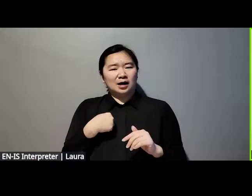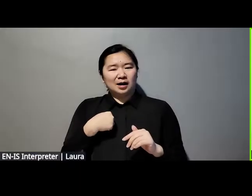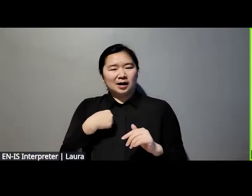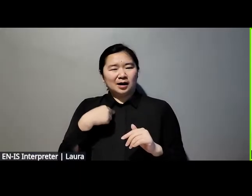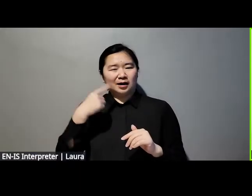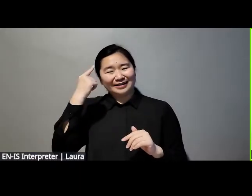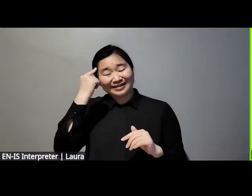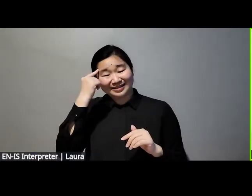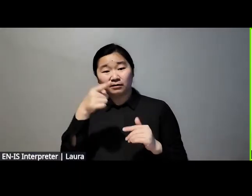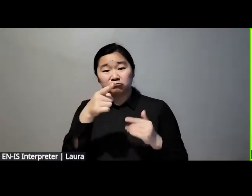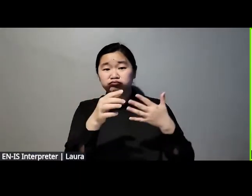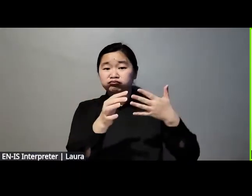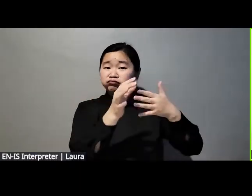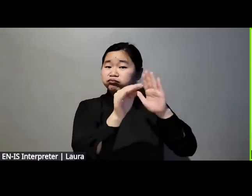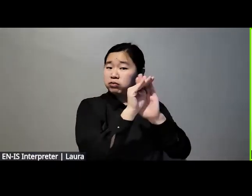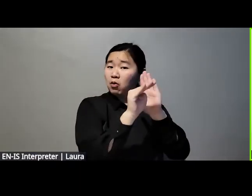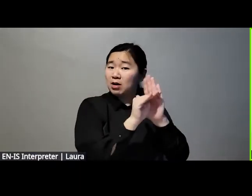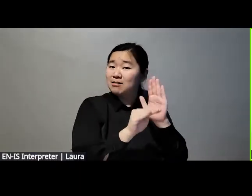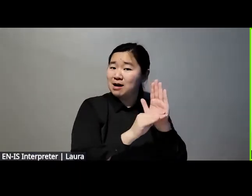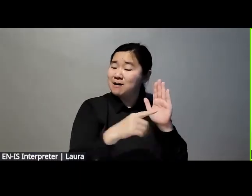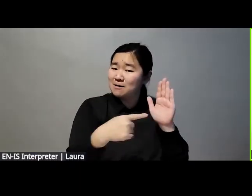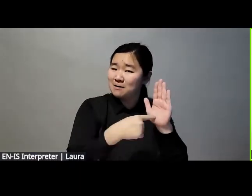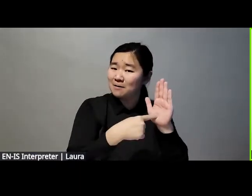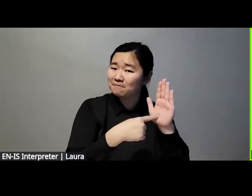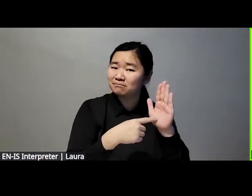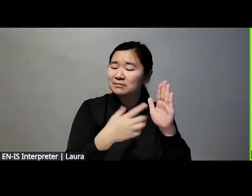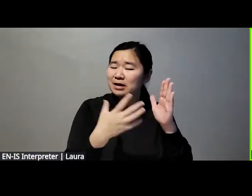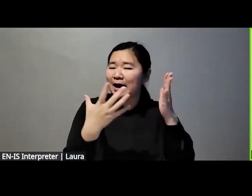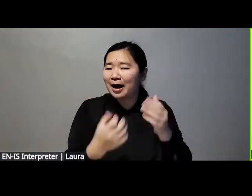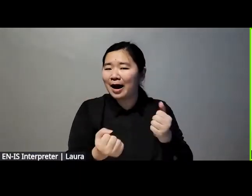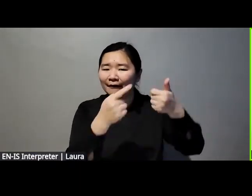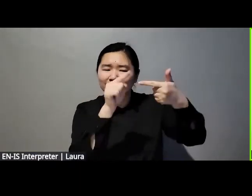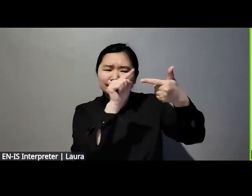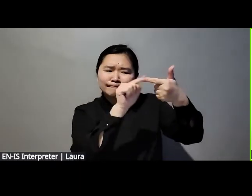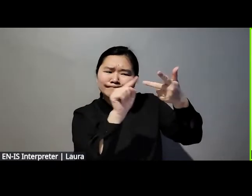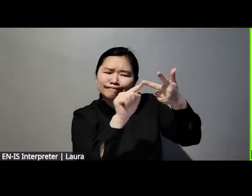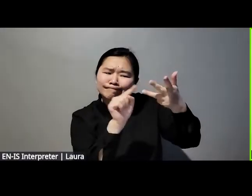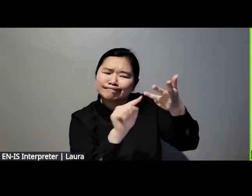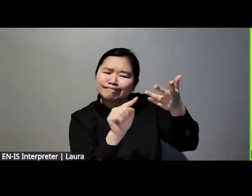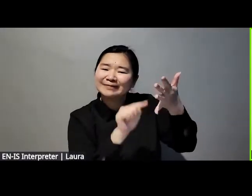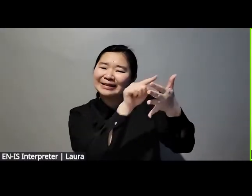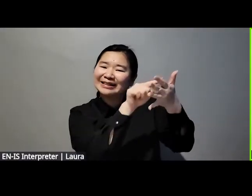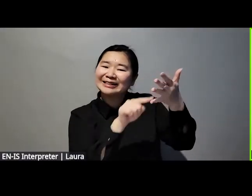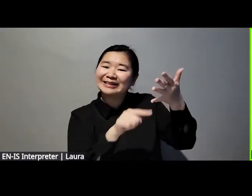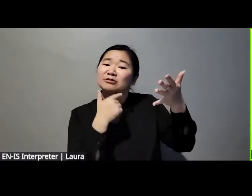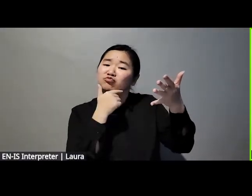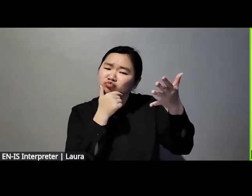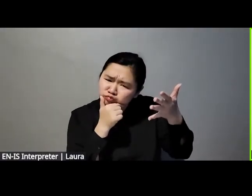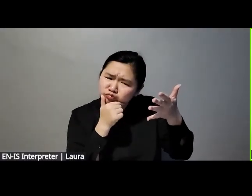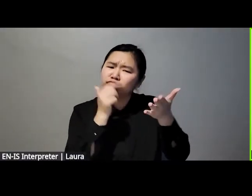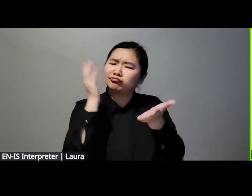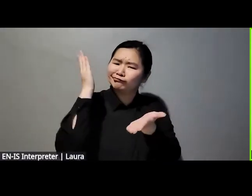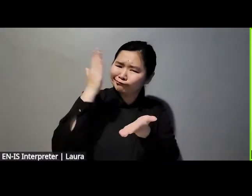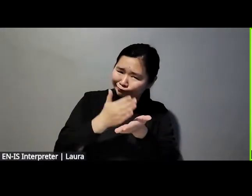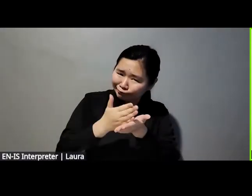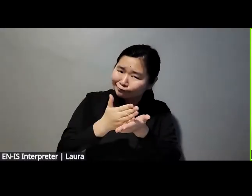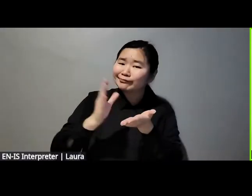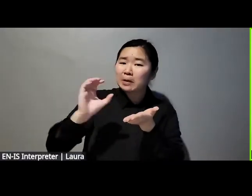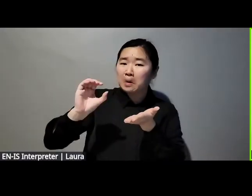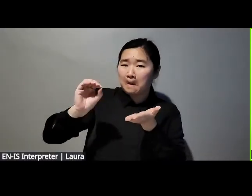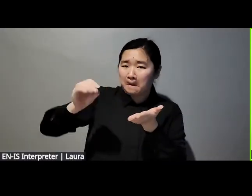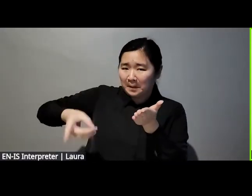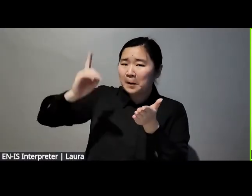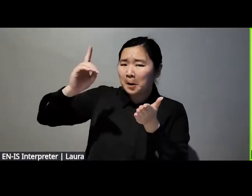building partnerships directly with OPDs. The second thing is ensuring that in the design